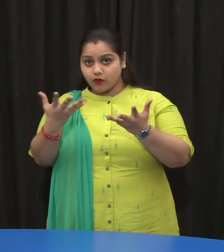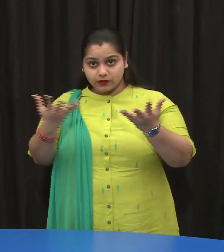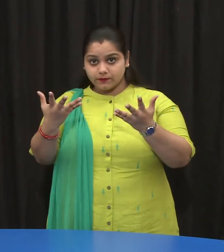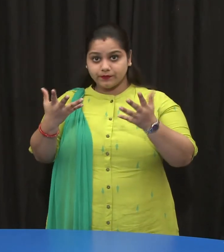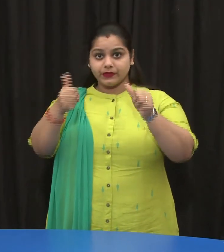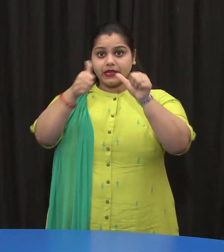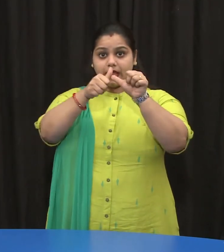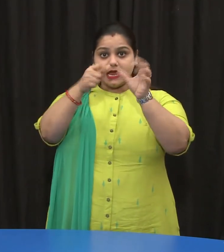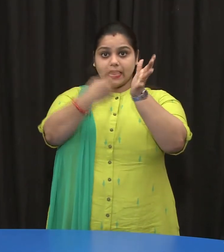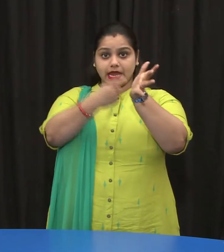Arial,